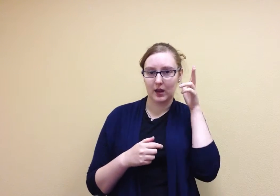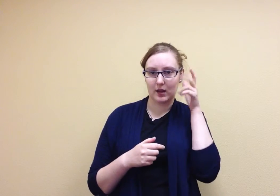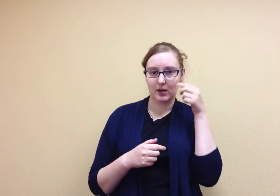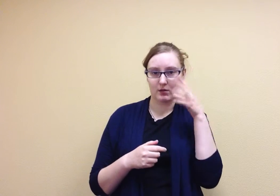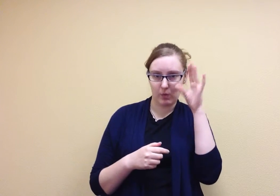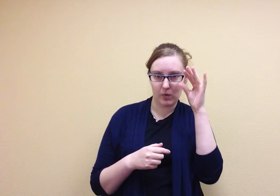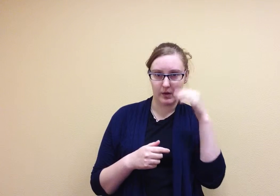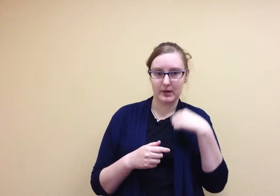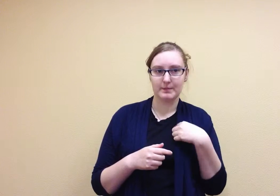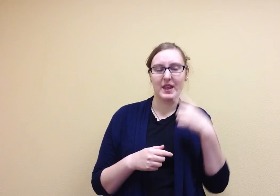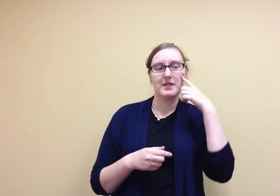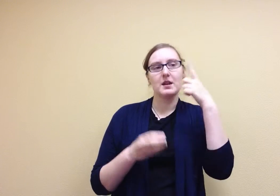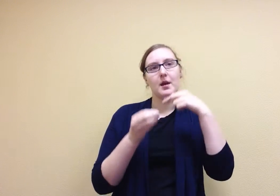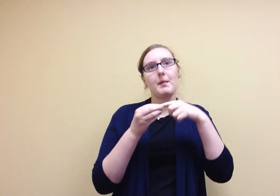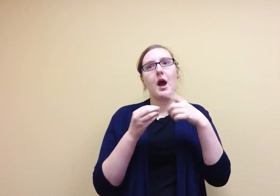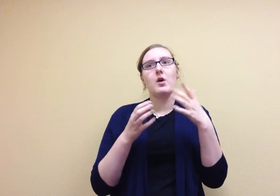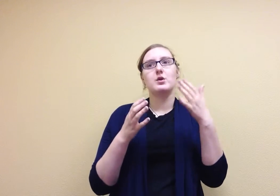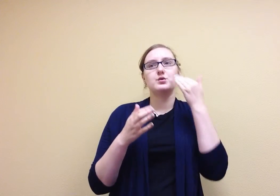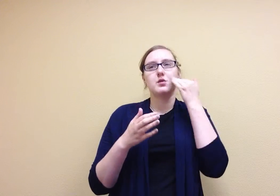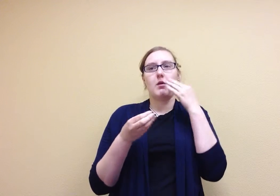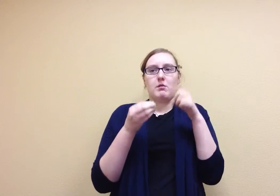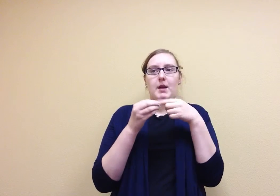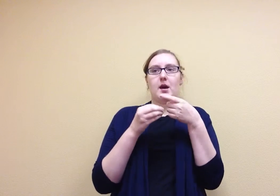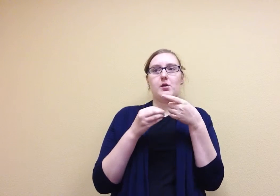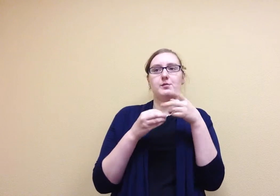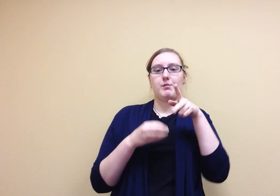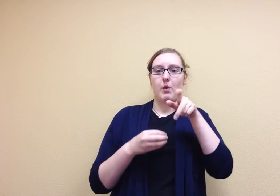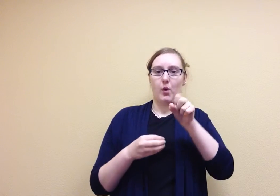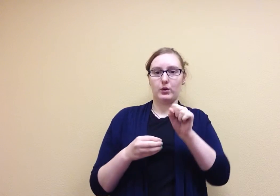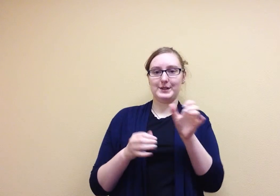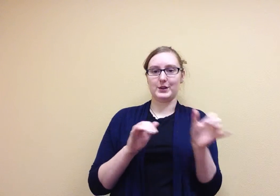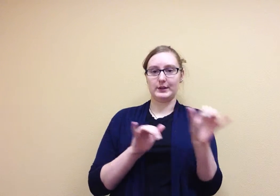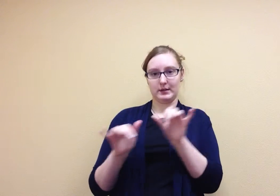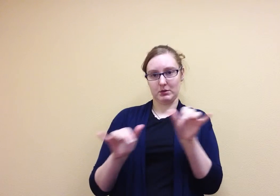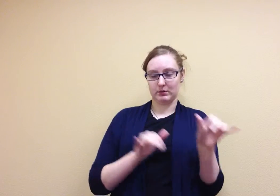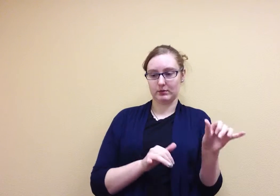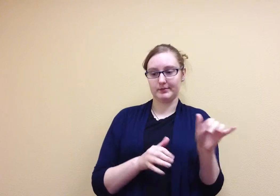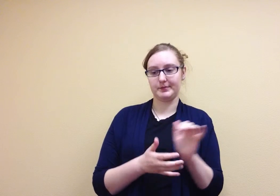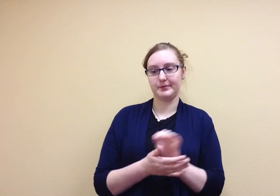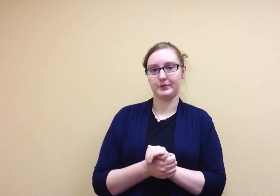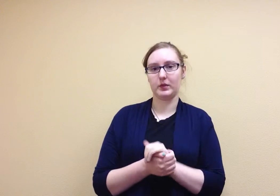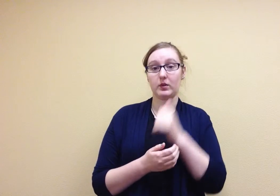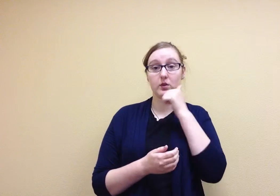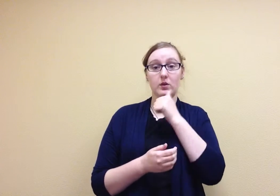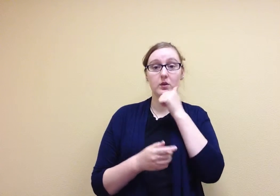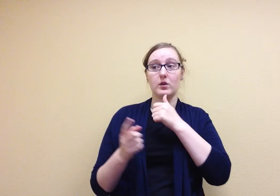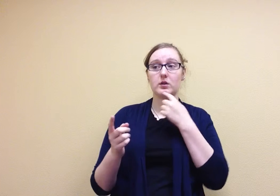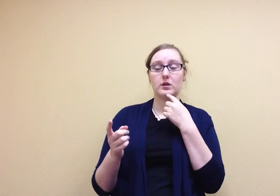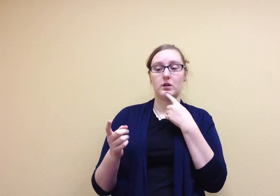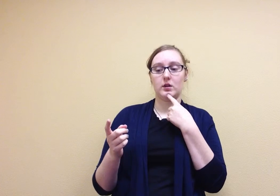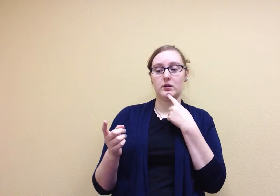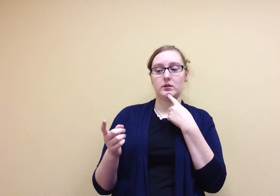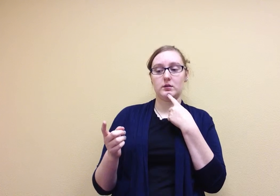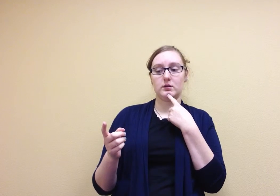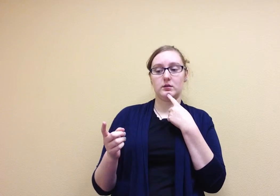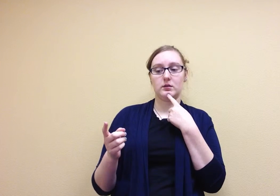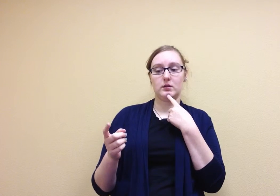Think about what you know about like poles. Heidi, what do you think? Two ends of the poles are the